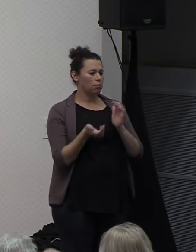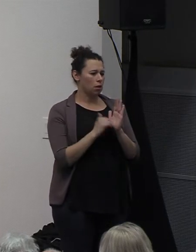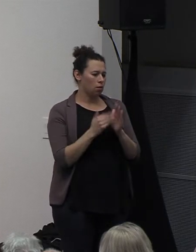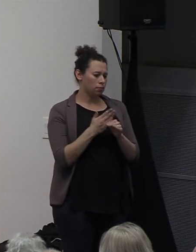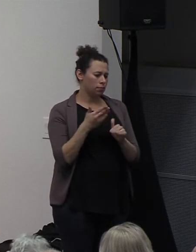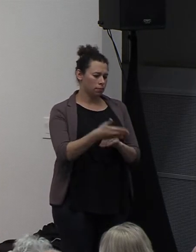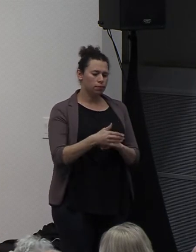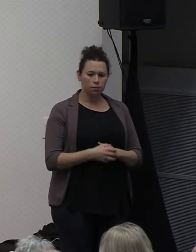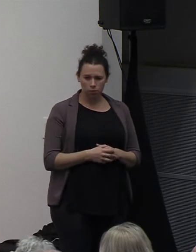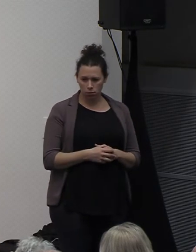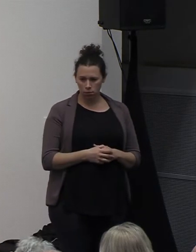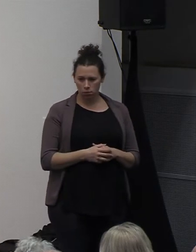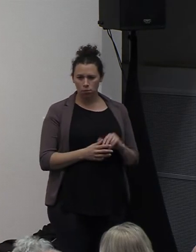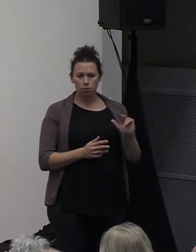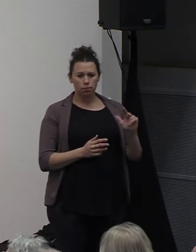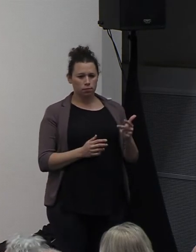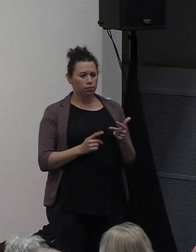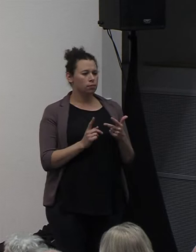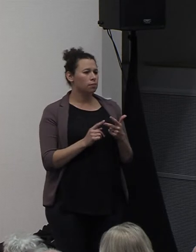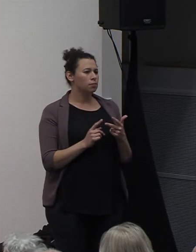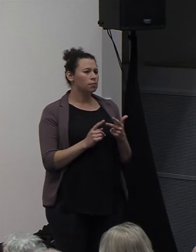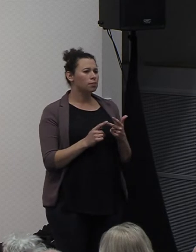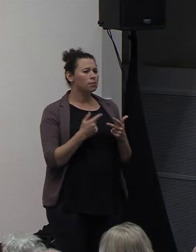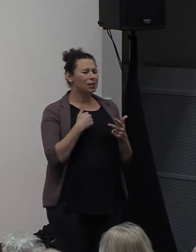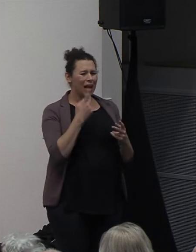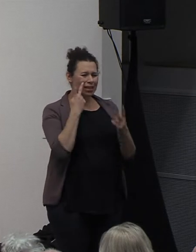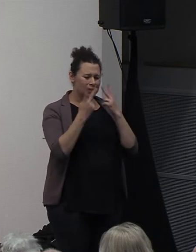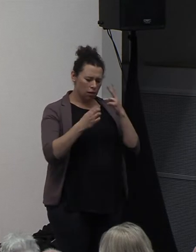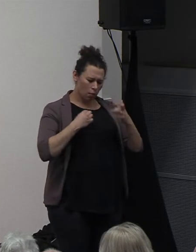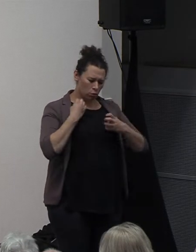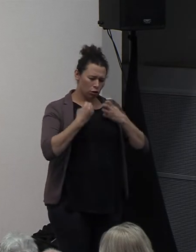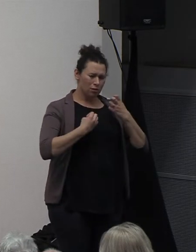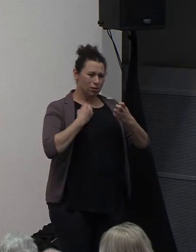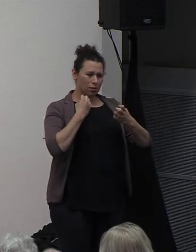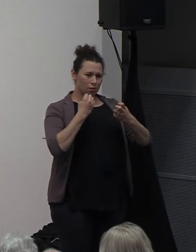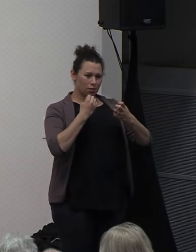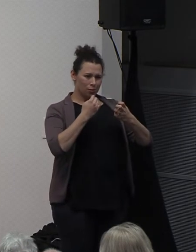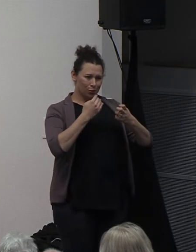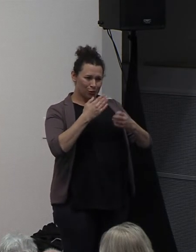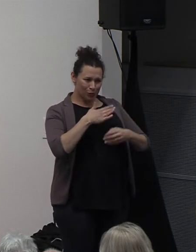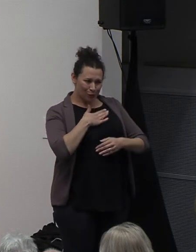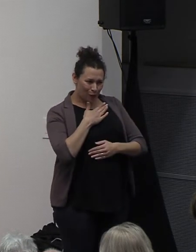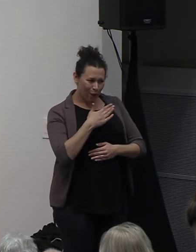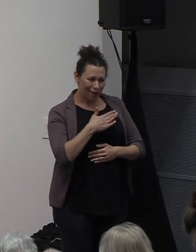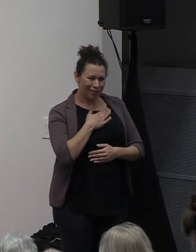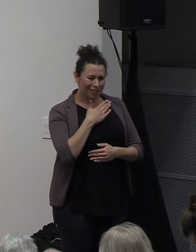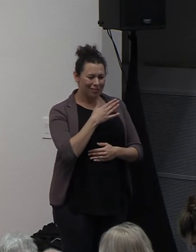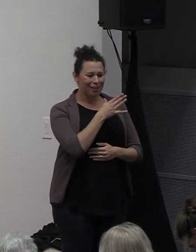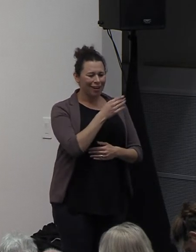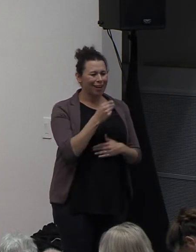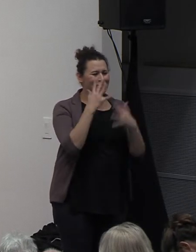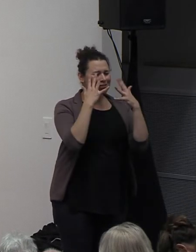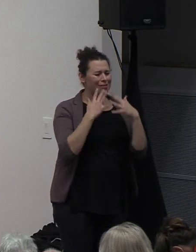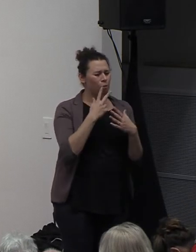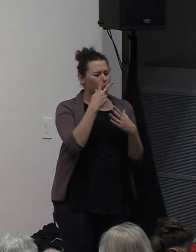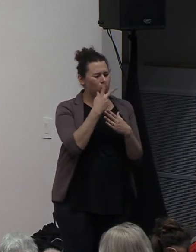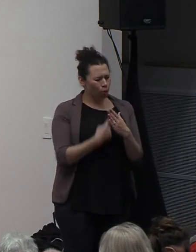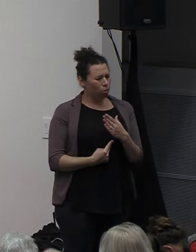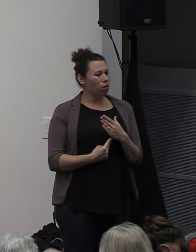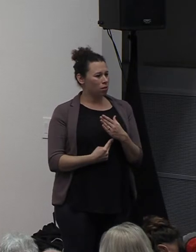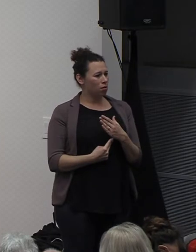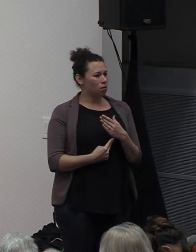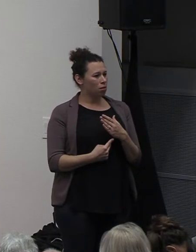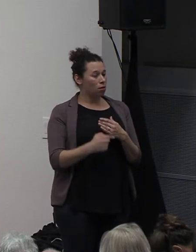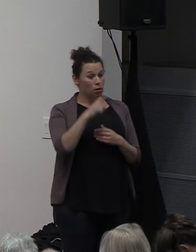Holocaust. And third, I see the ambivalent feelings of joy and sadness that come with the